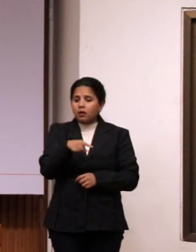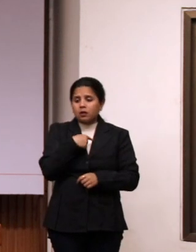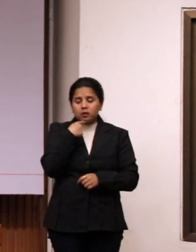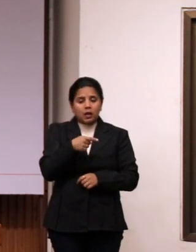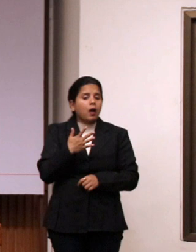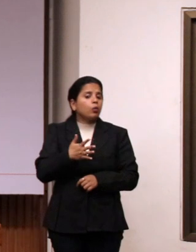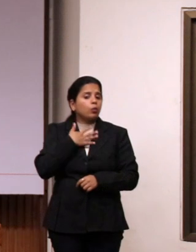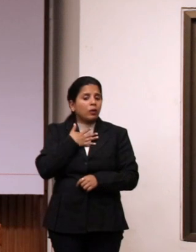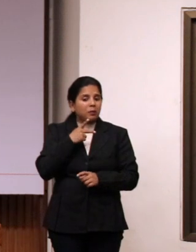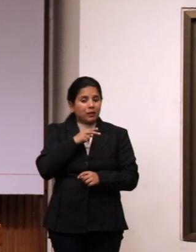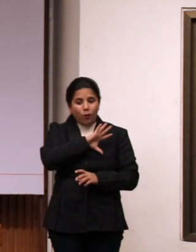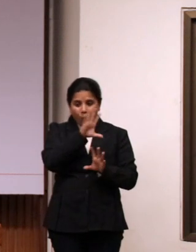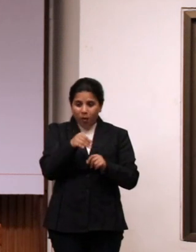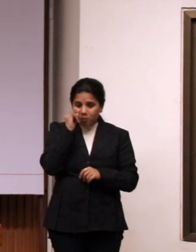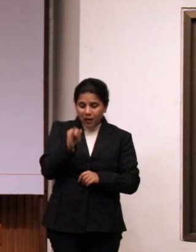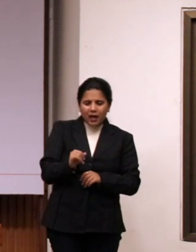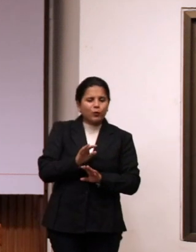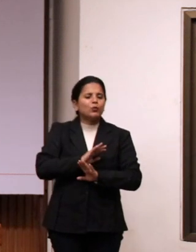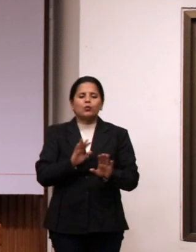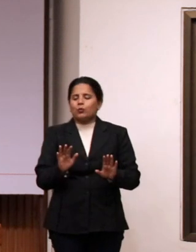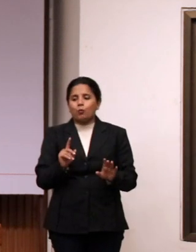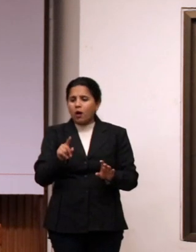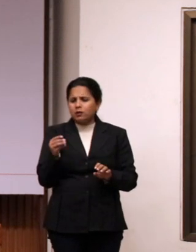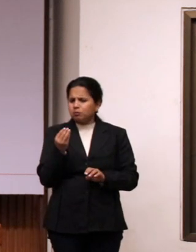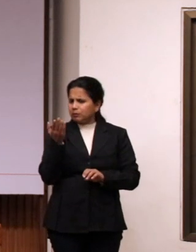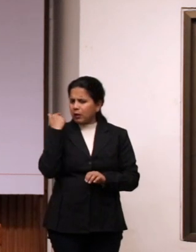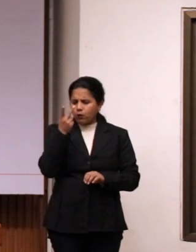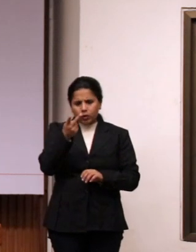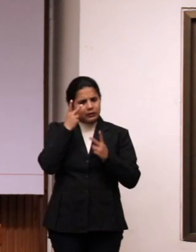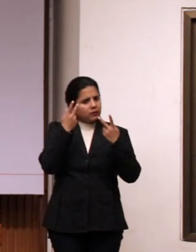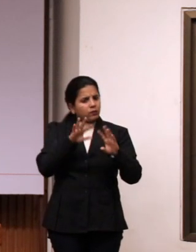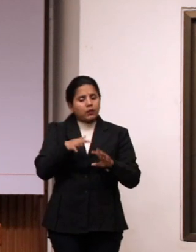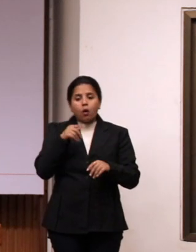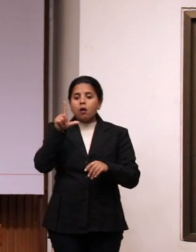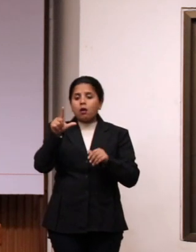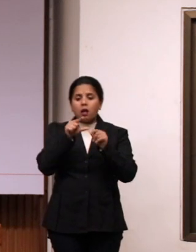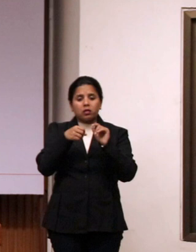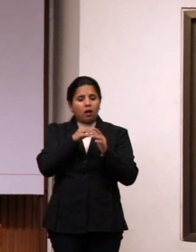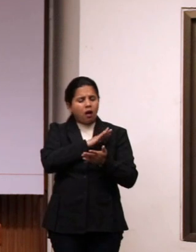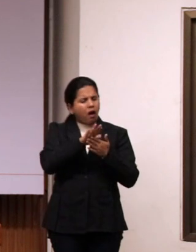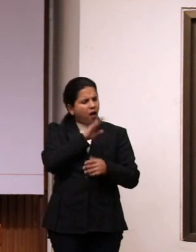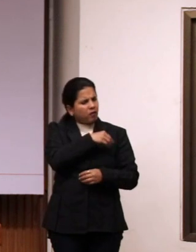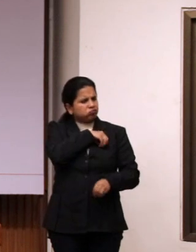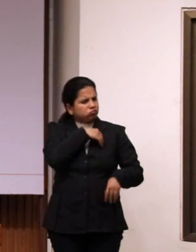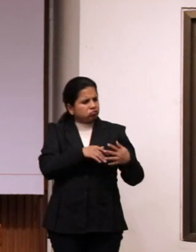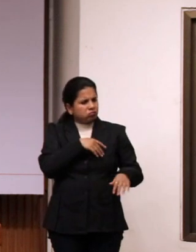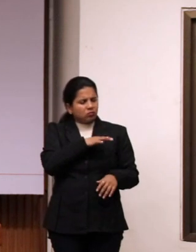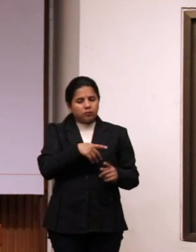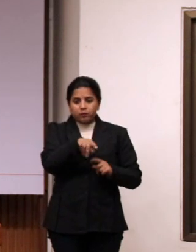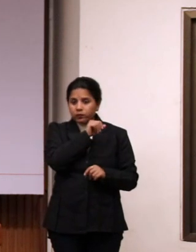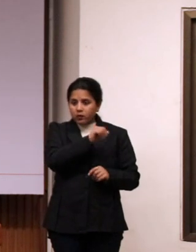gray area is not bad. And therefore, in recent past, you see how Ladakh is suffering. Now that